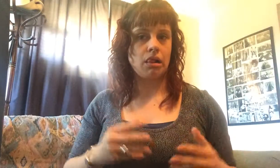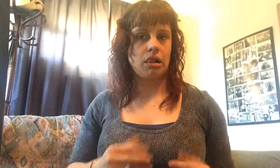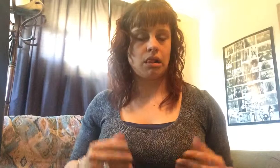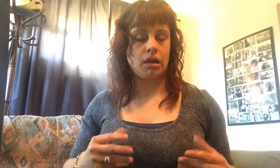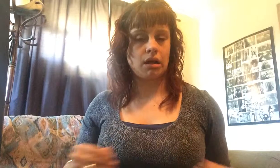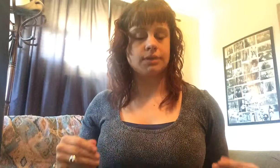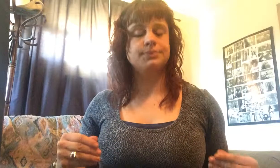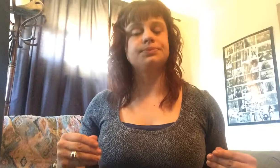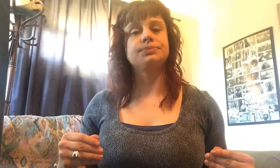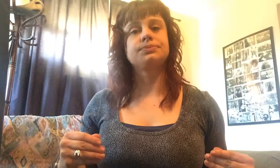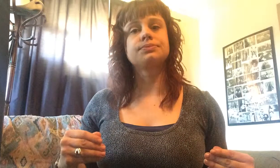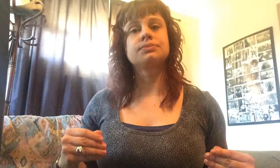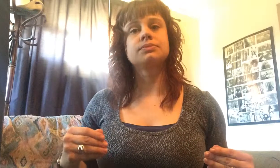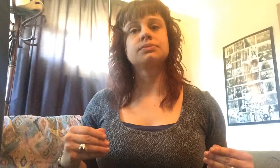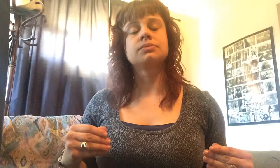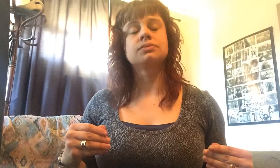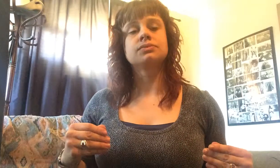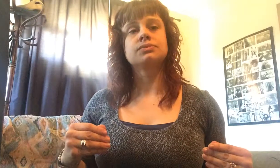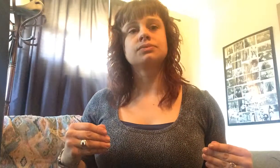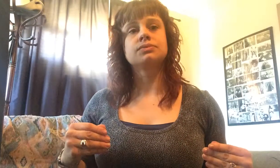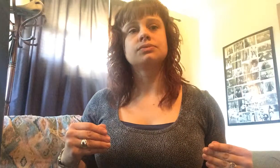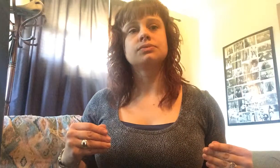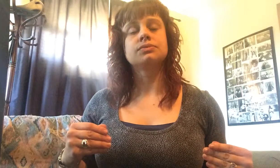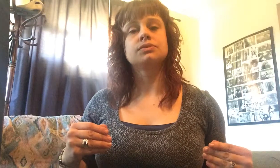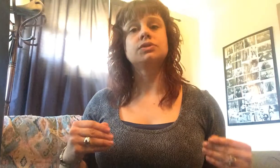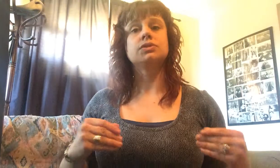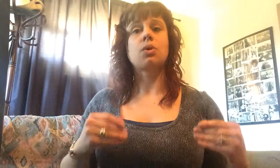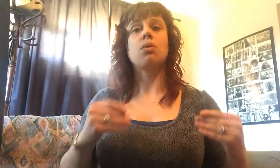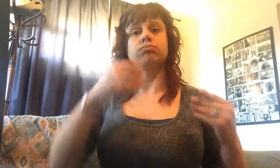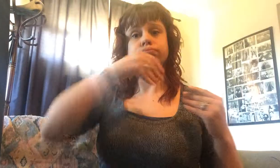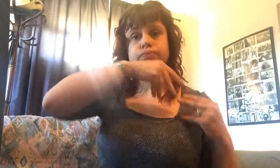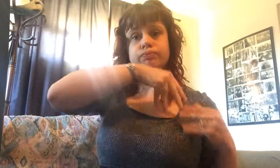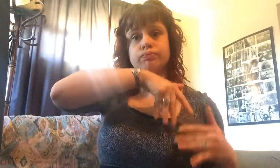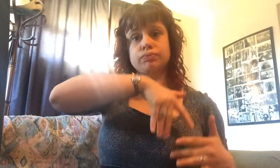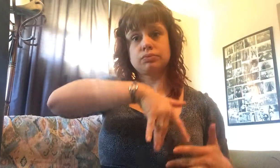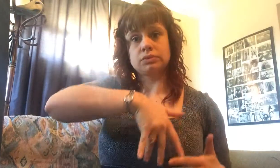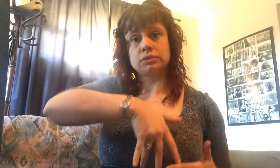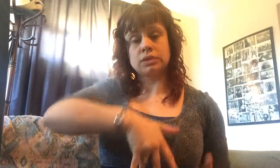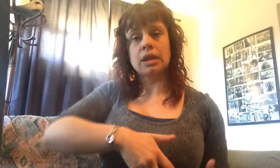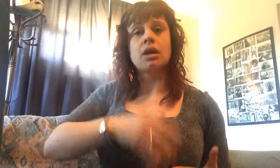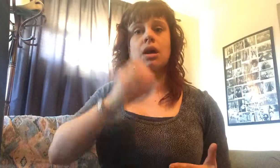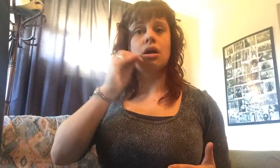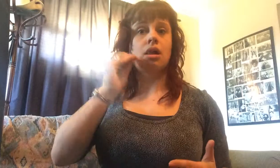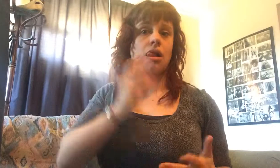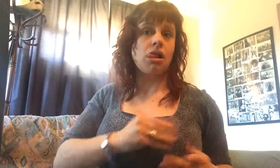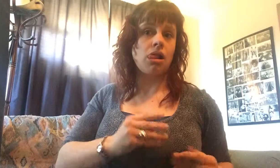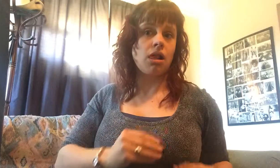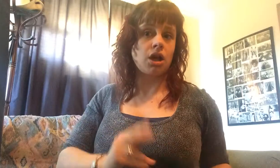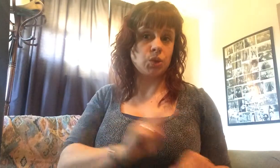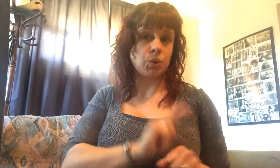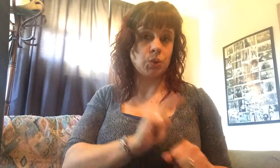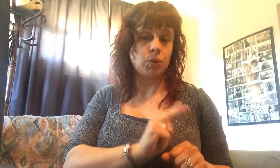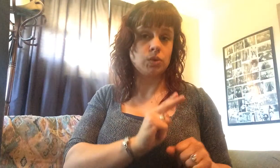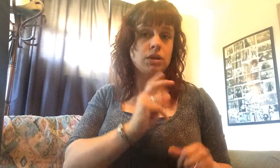The deoxygenated blood is going to be picked up by the veins And the large size veins, they are going to be known as